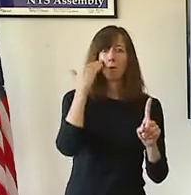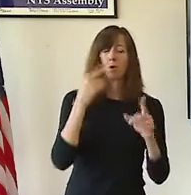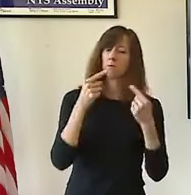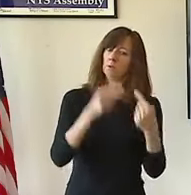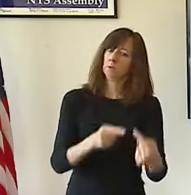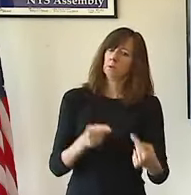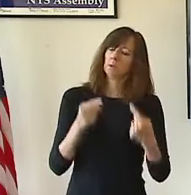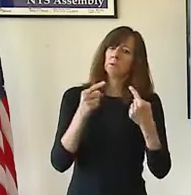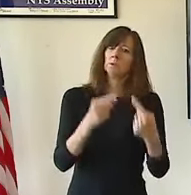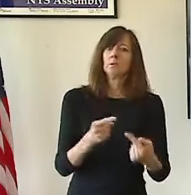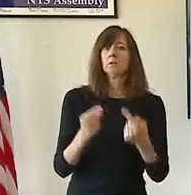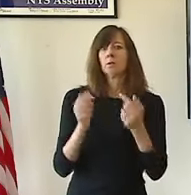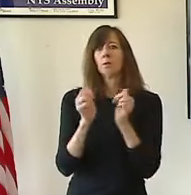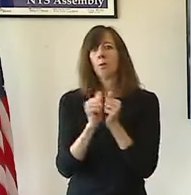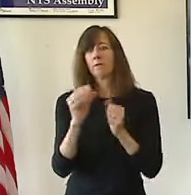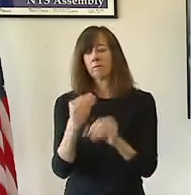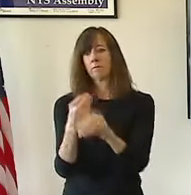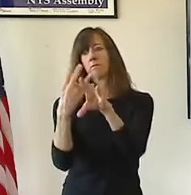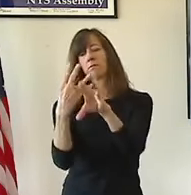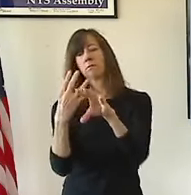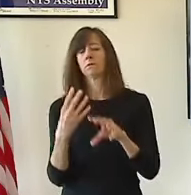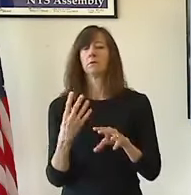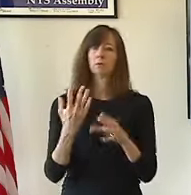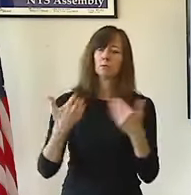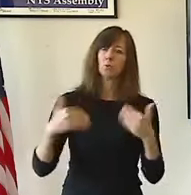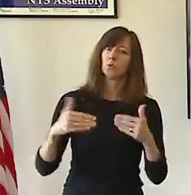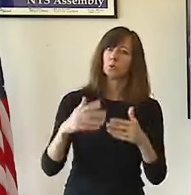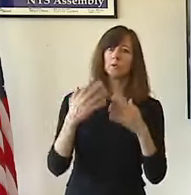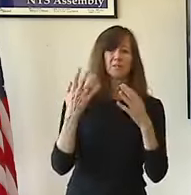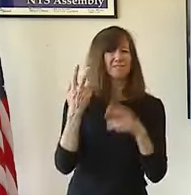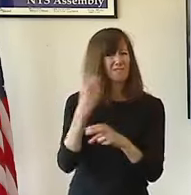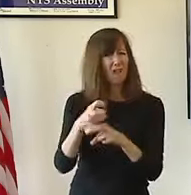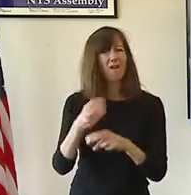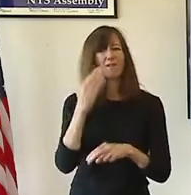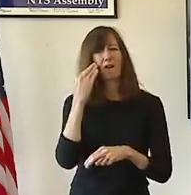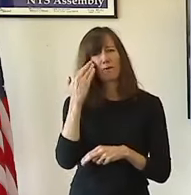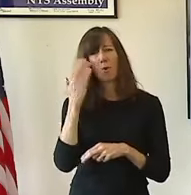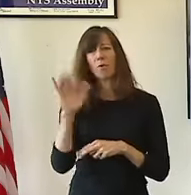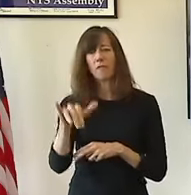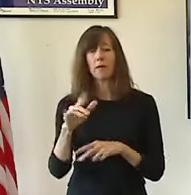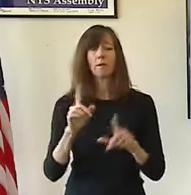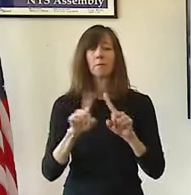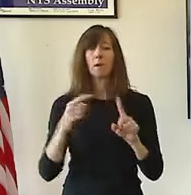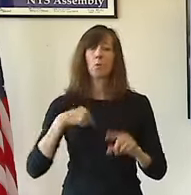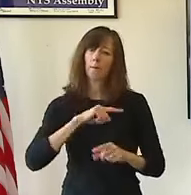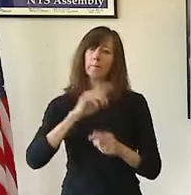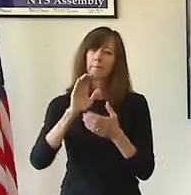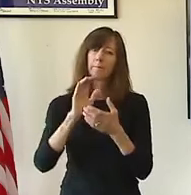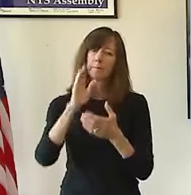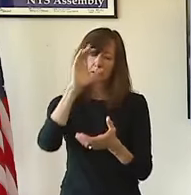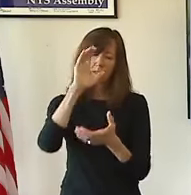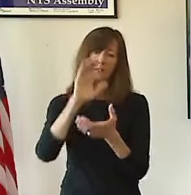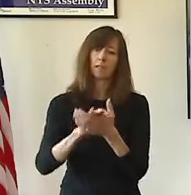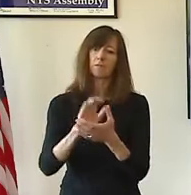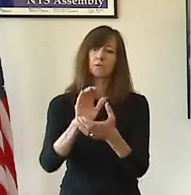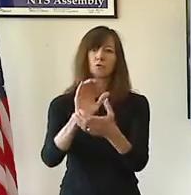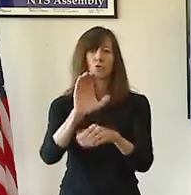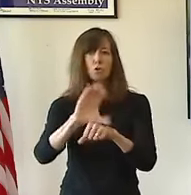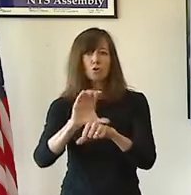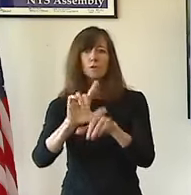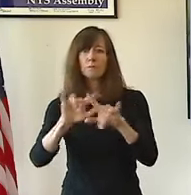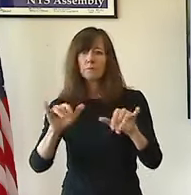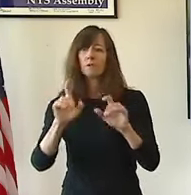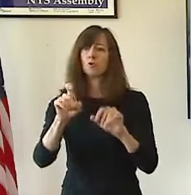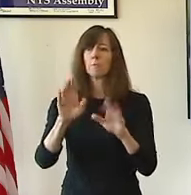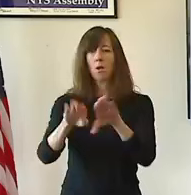meeting experience. And so we believe that they should be open to some capacity now. You can still have vehicle-based services. I